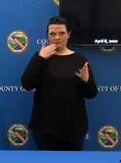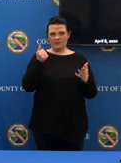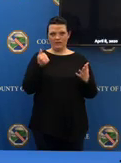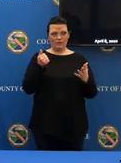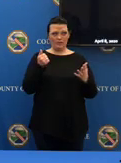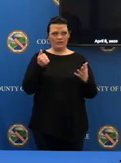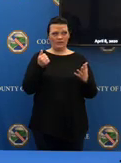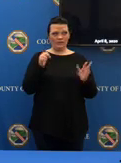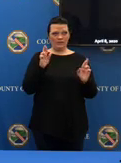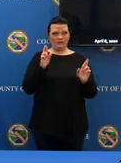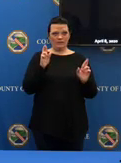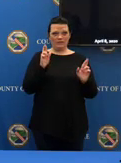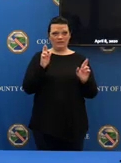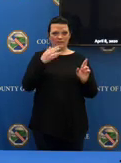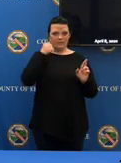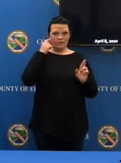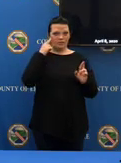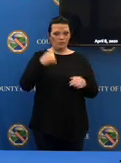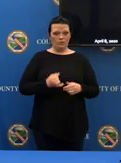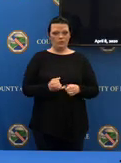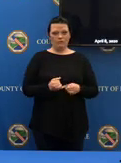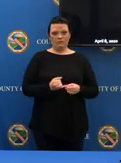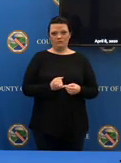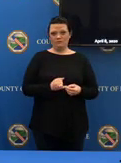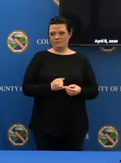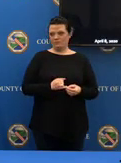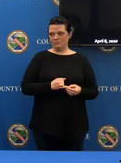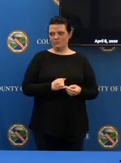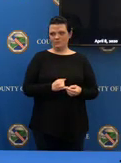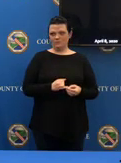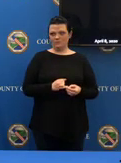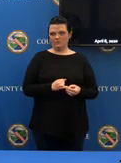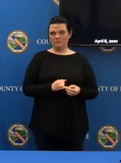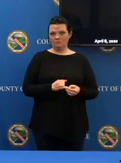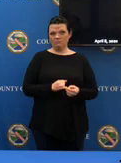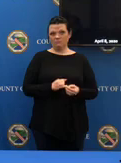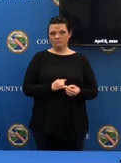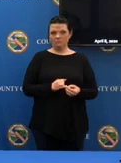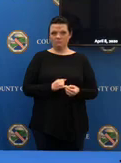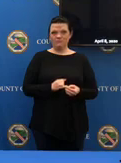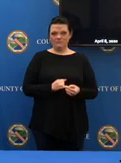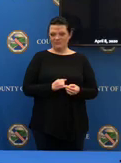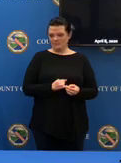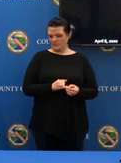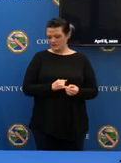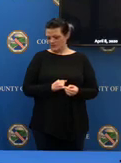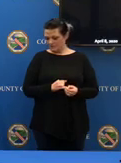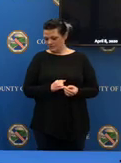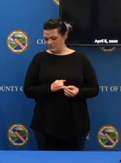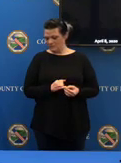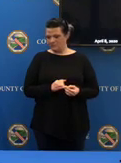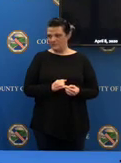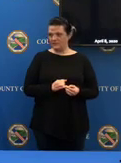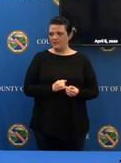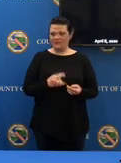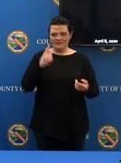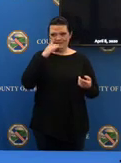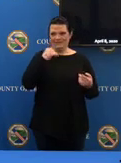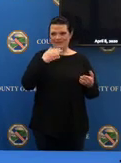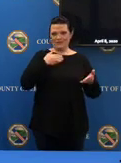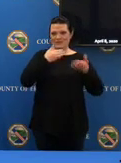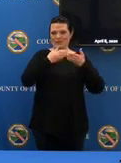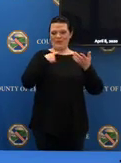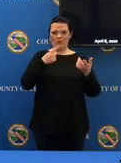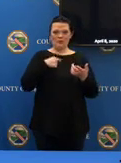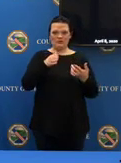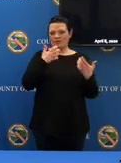better, hopefully? Are we getting better sound? Does it sound better? Well, I think that's about as good as we're going to get without